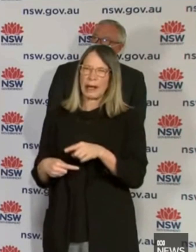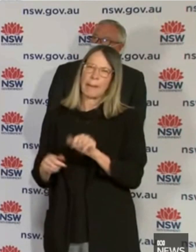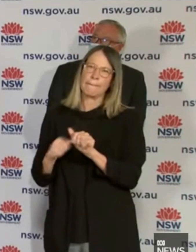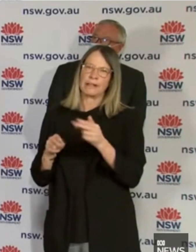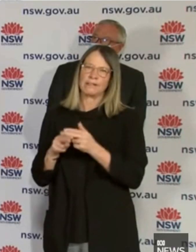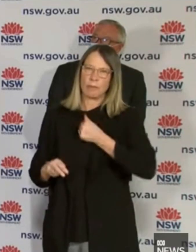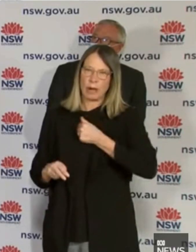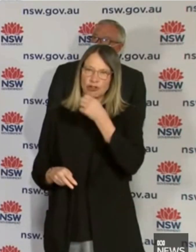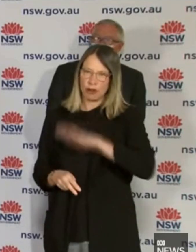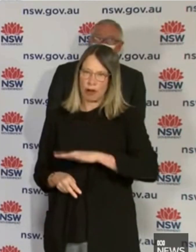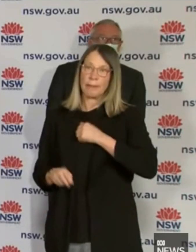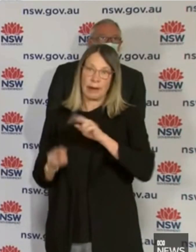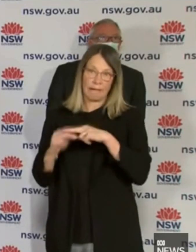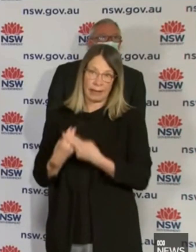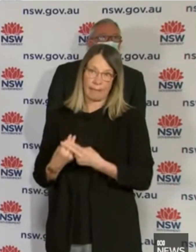interest.